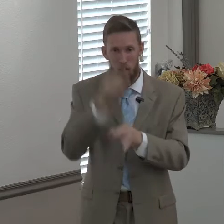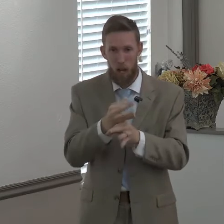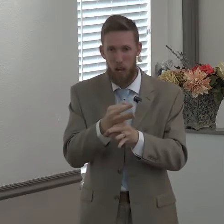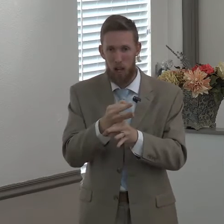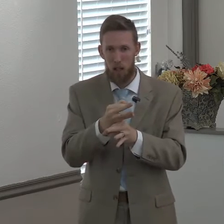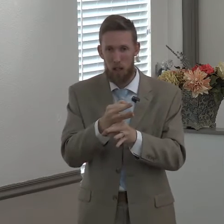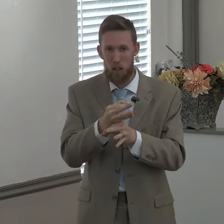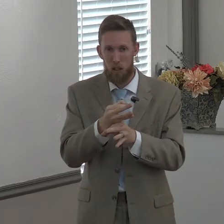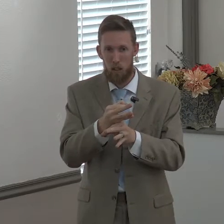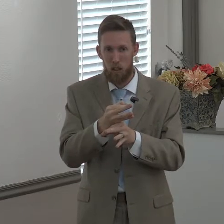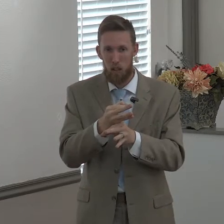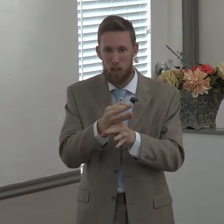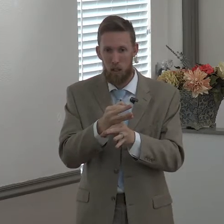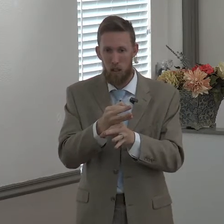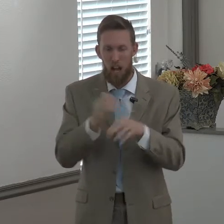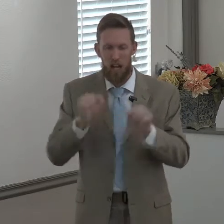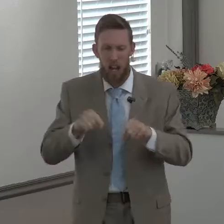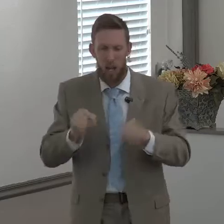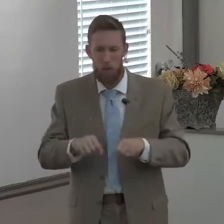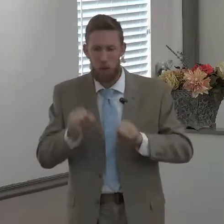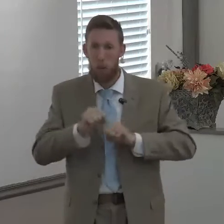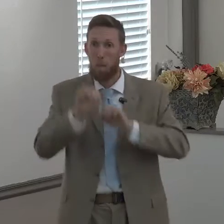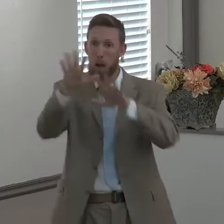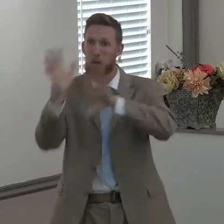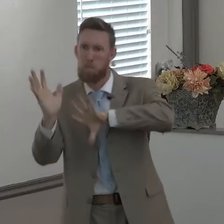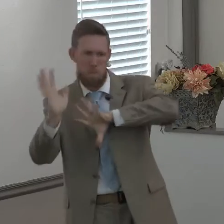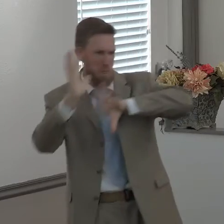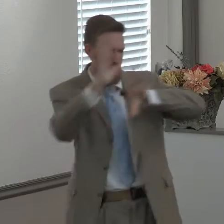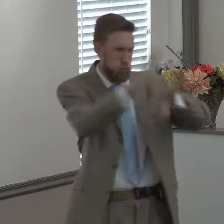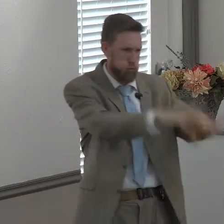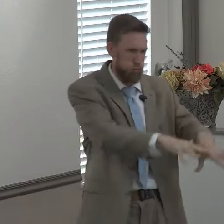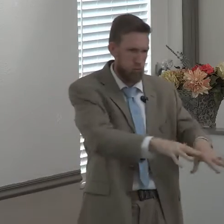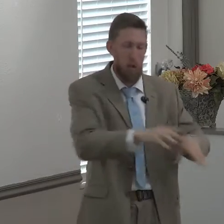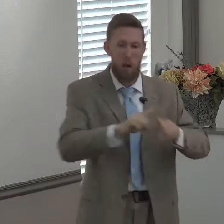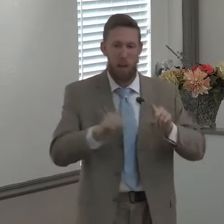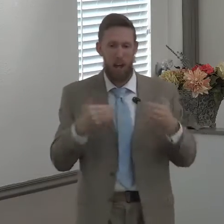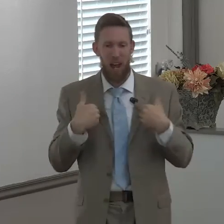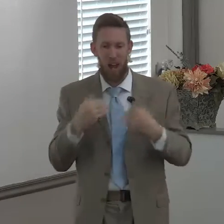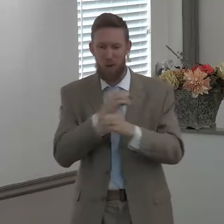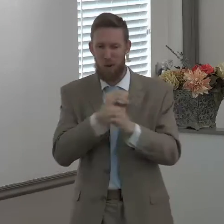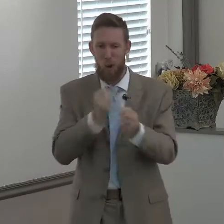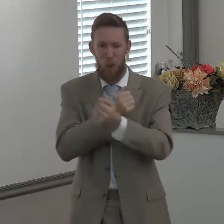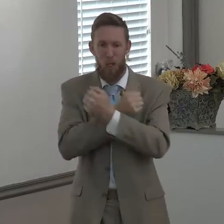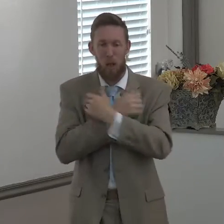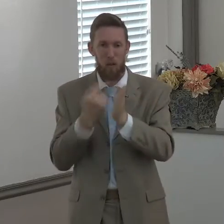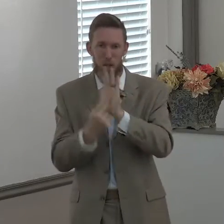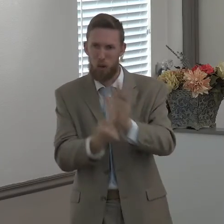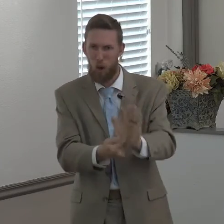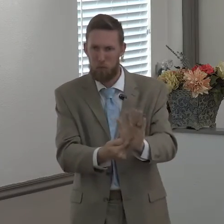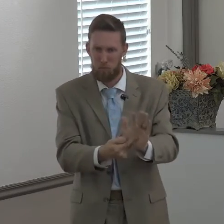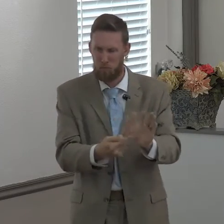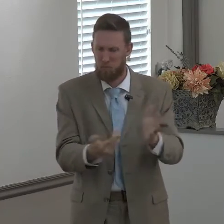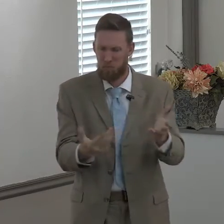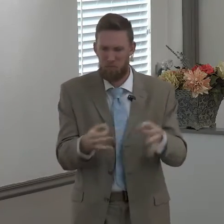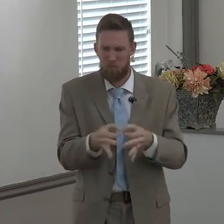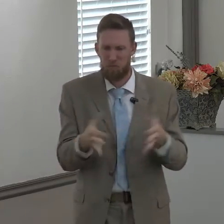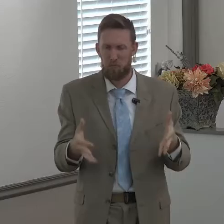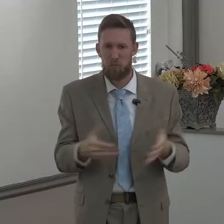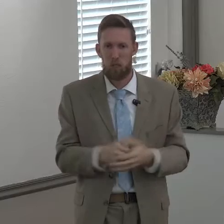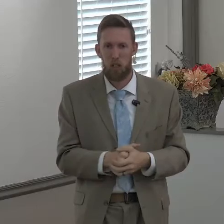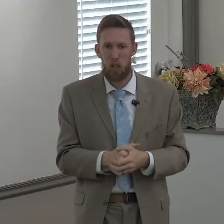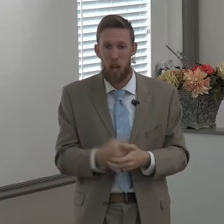understand all mysteries and all knowledge, and though I have all faith so that I could